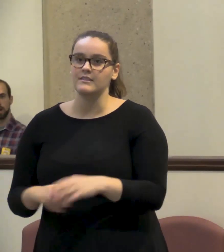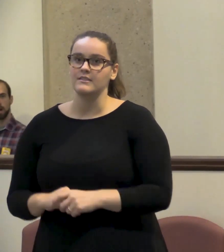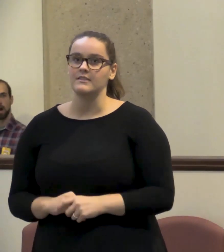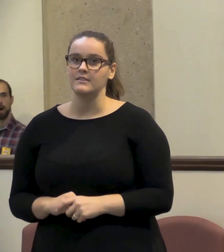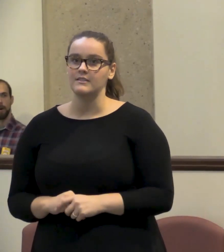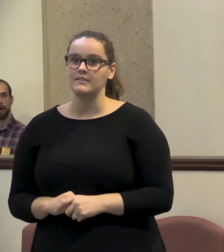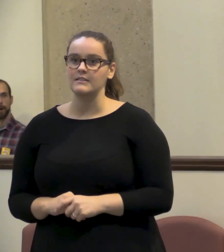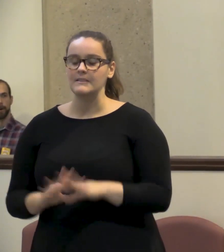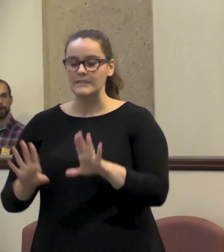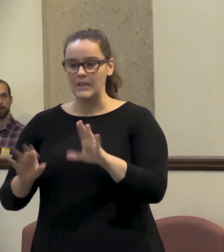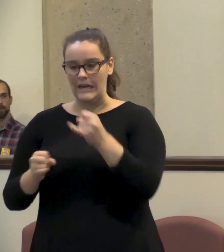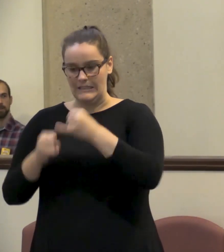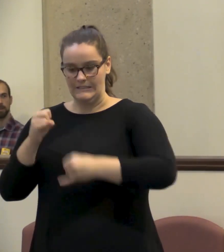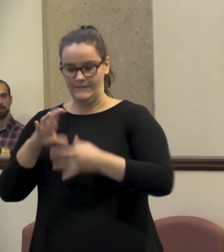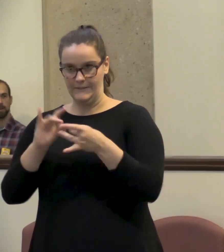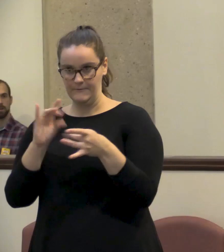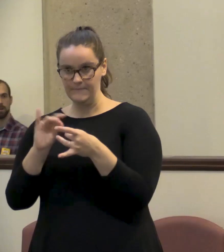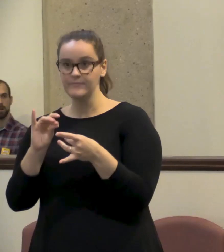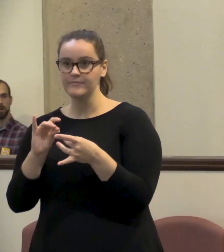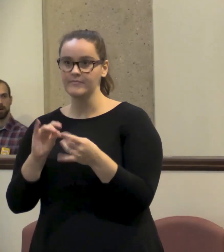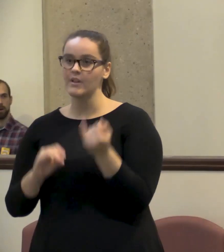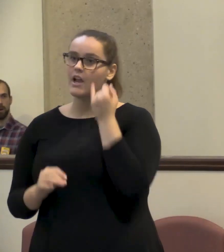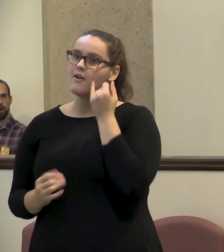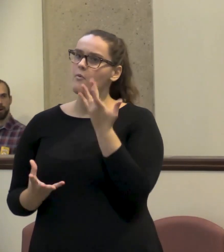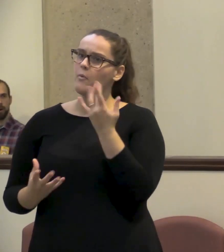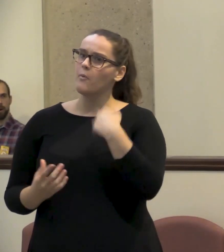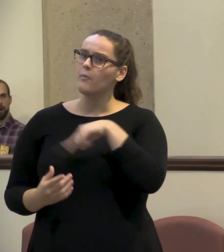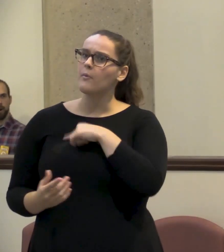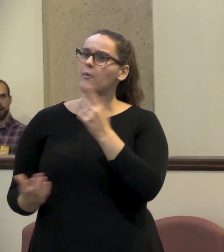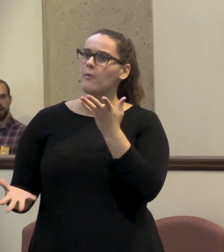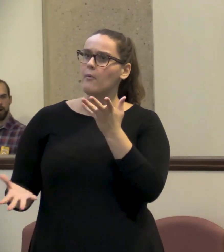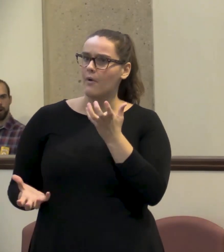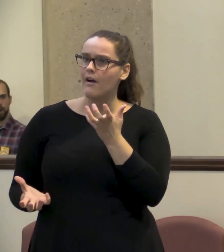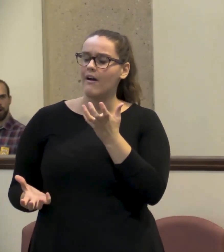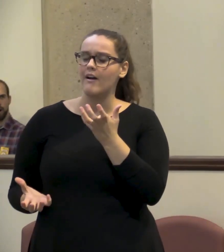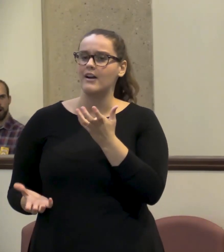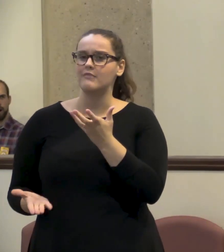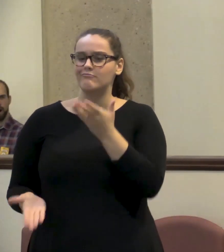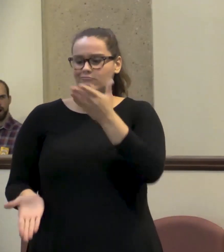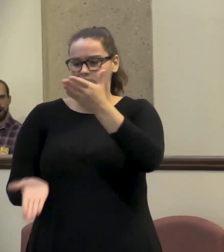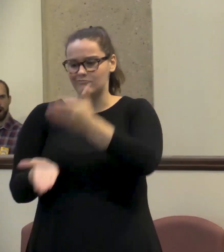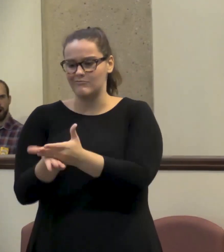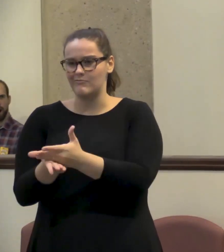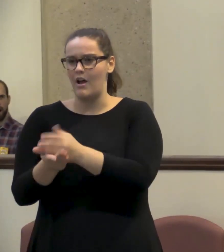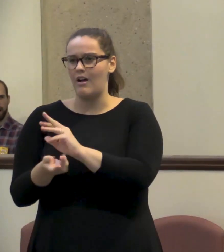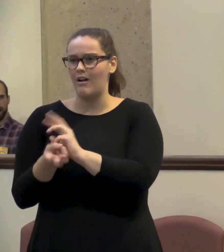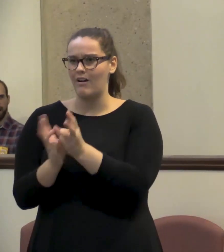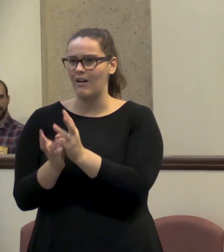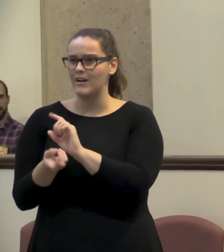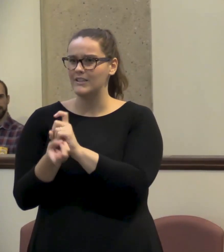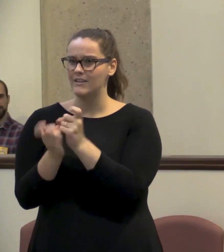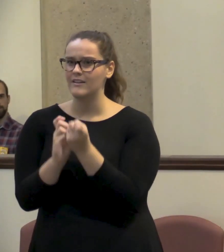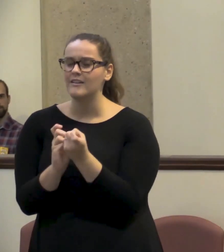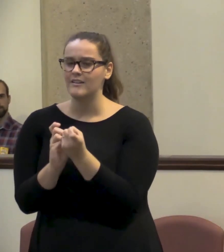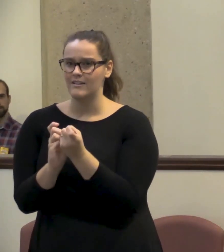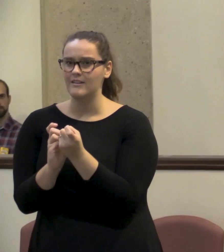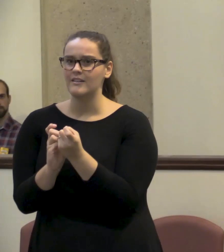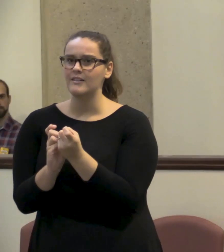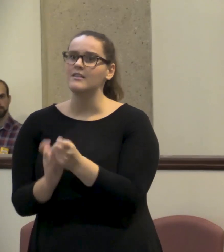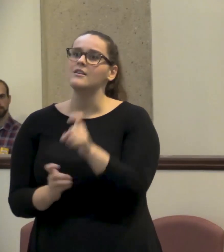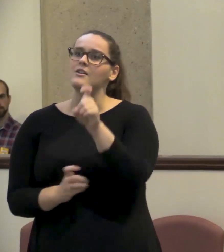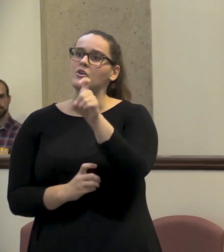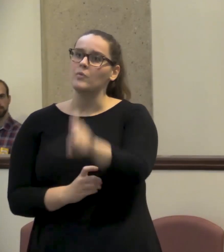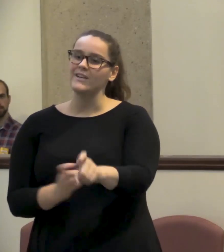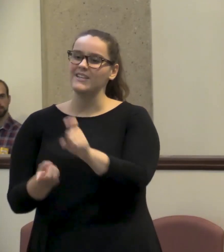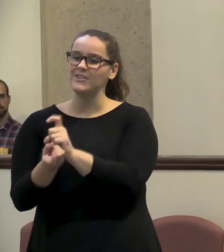So I'll just leave you with this thought. You know, if we want to stop climate change, we need